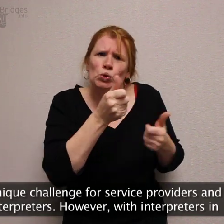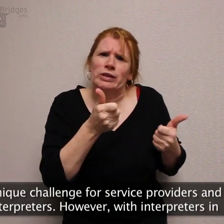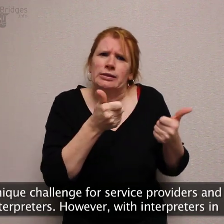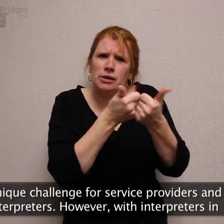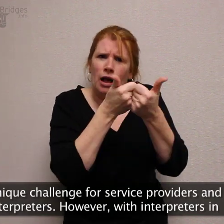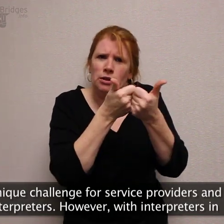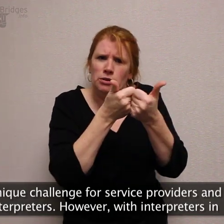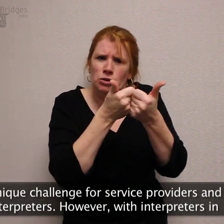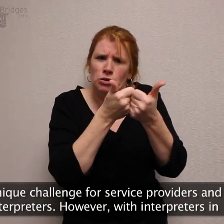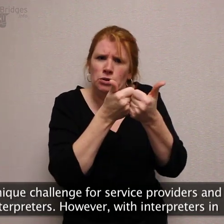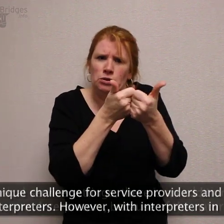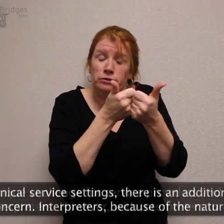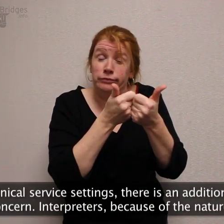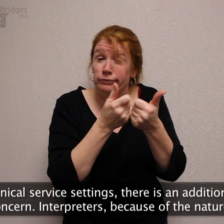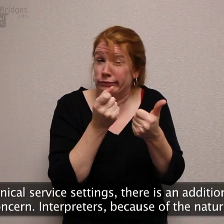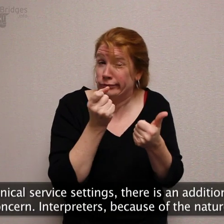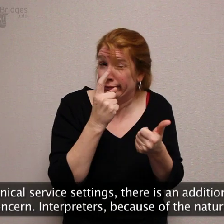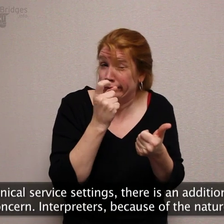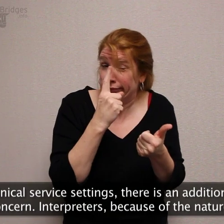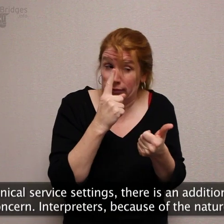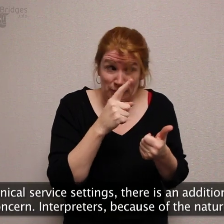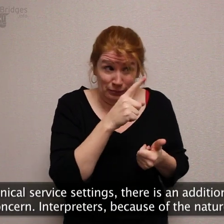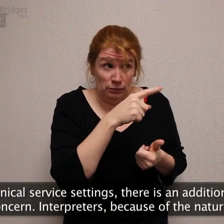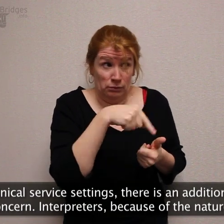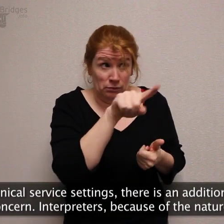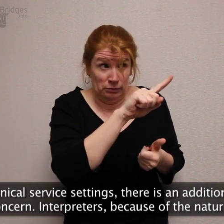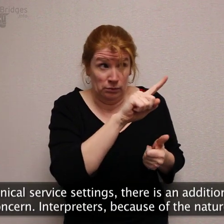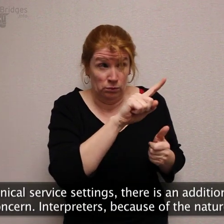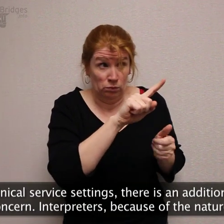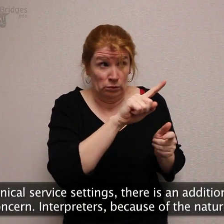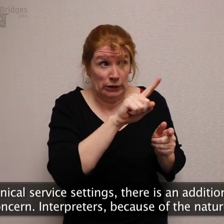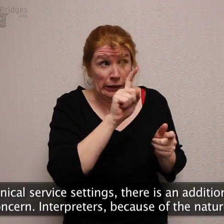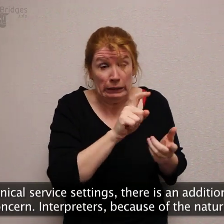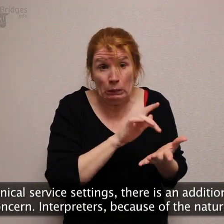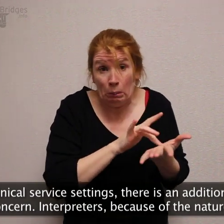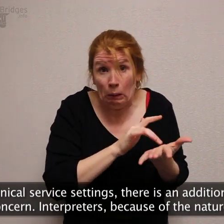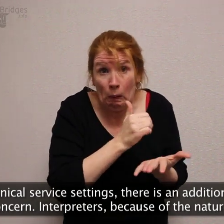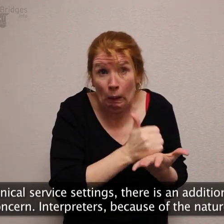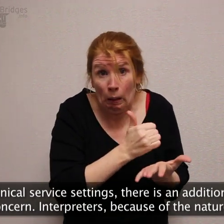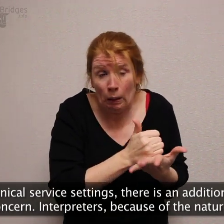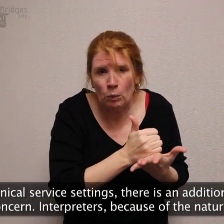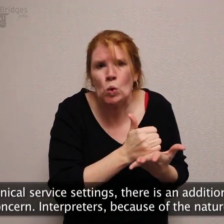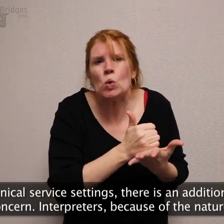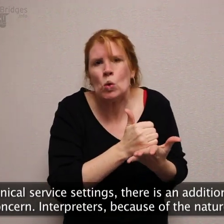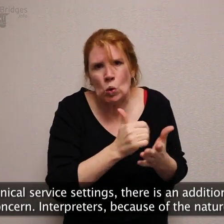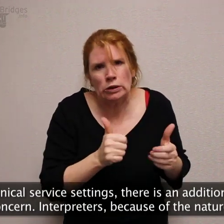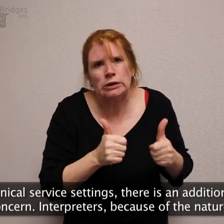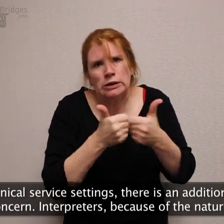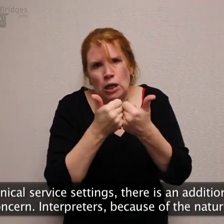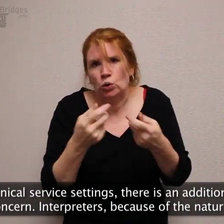However, with interpreters in clinical service settings, there's an additional concern.